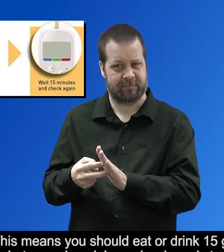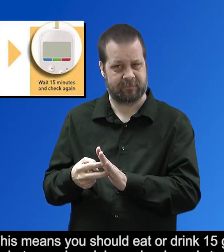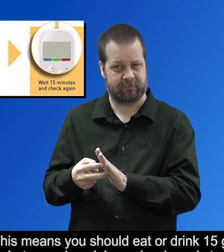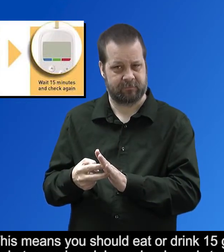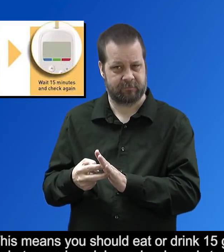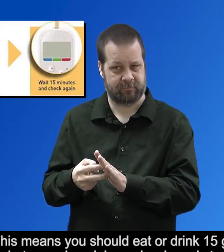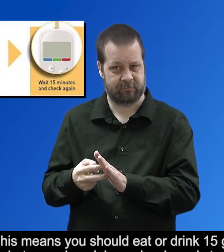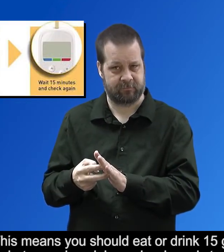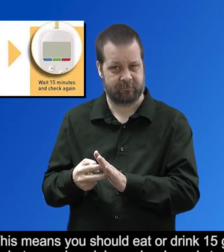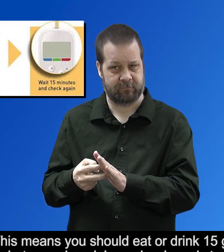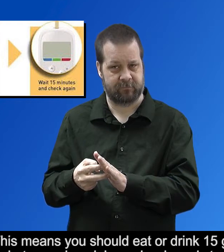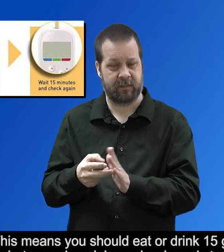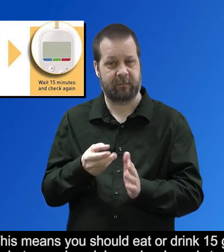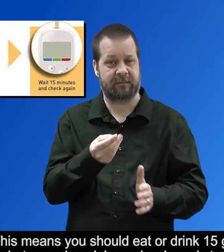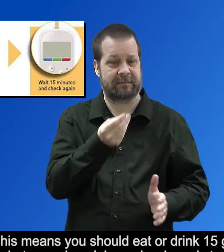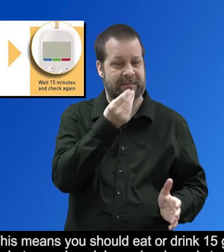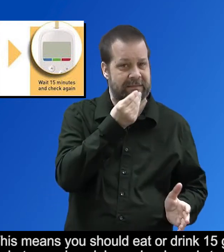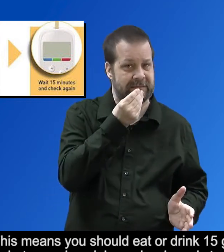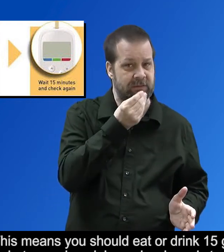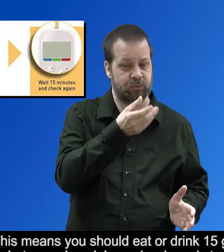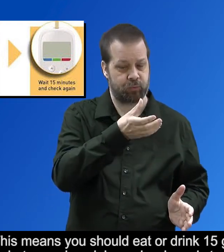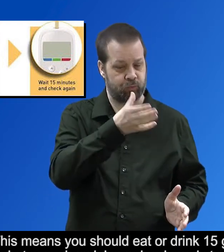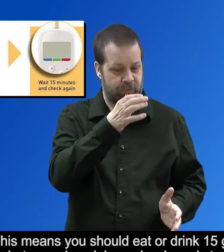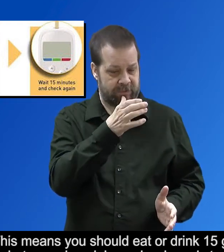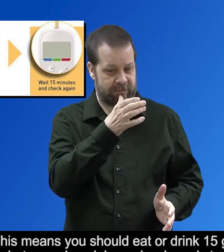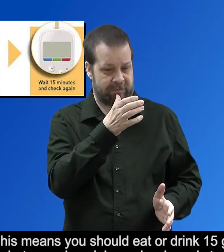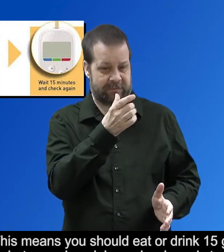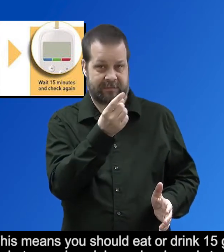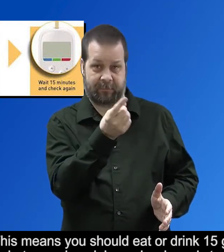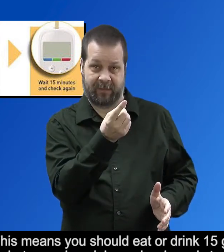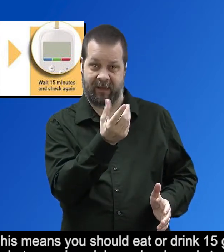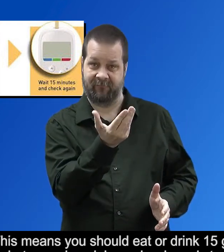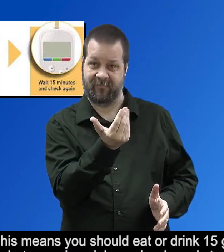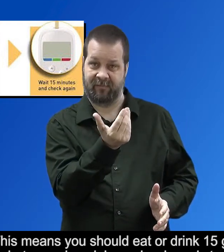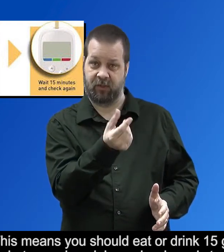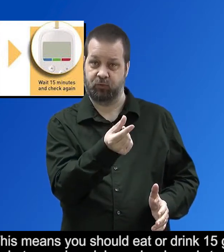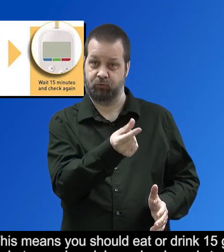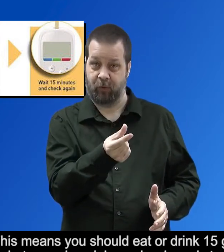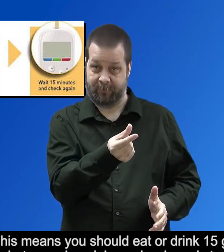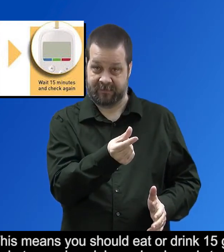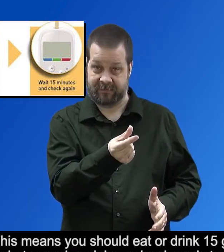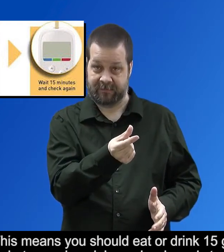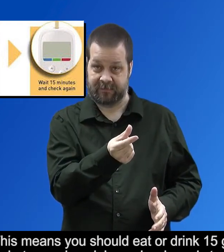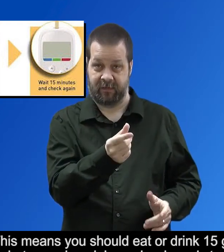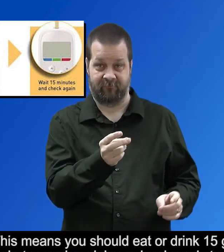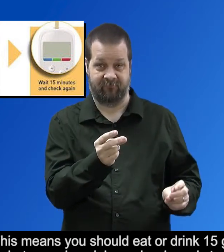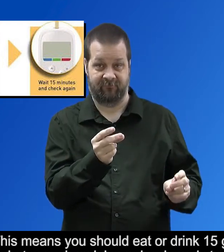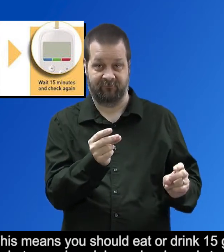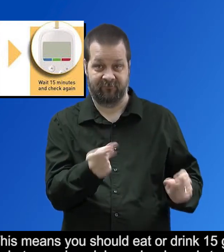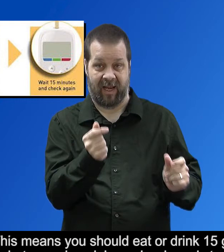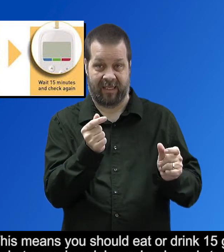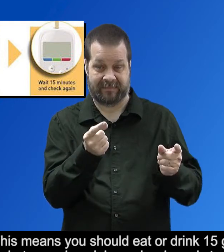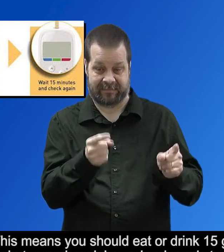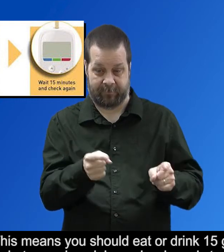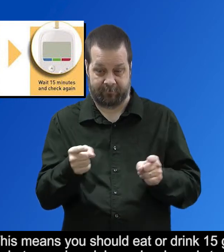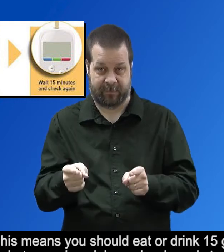This means you should eat or drink 15 grams of quick-acting